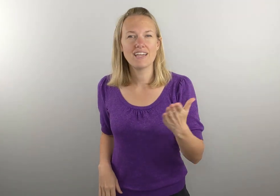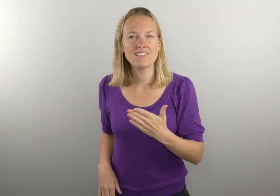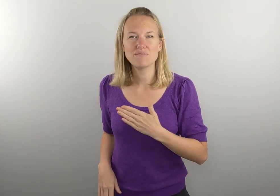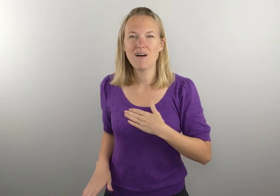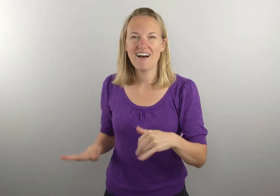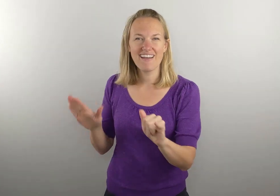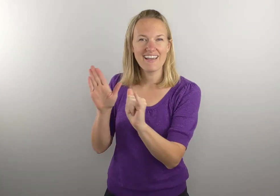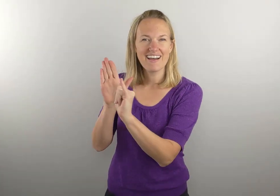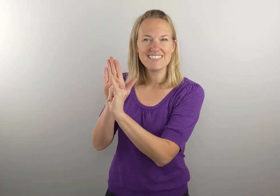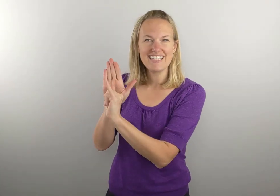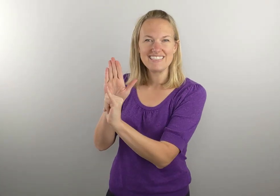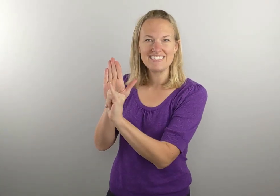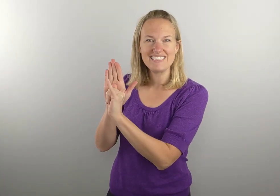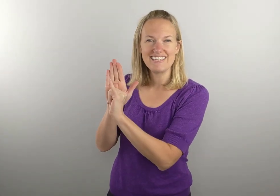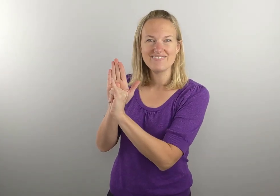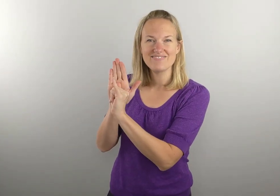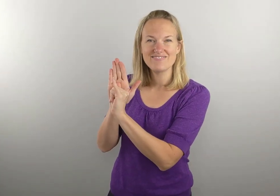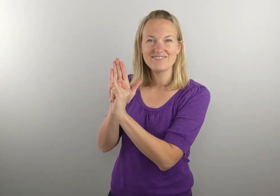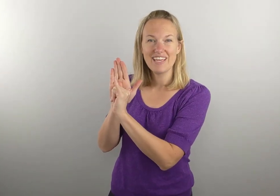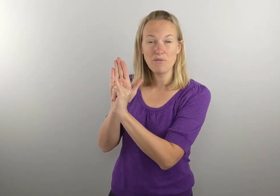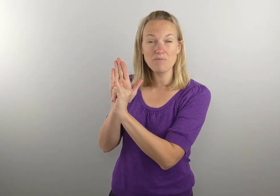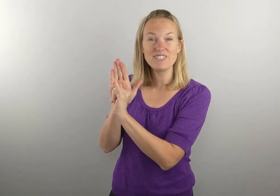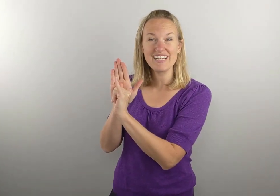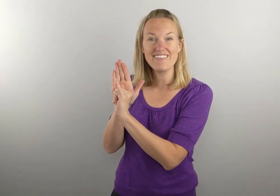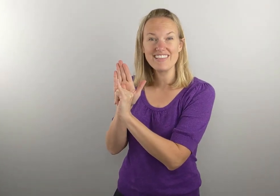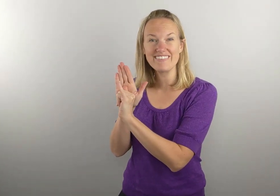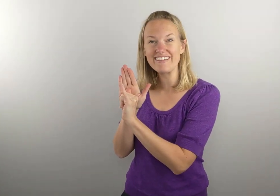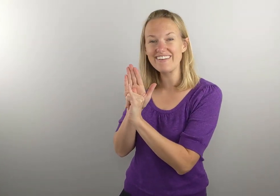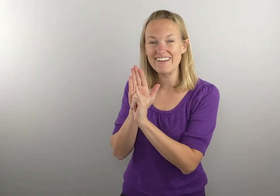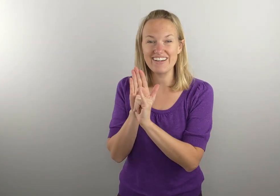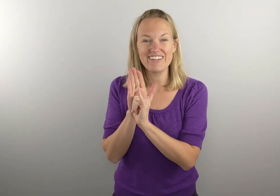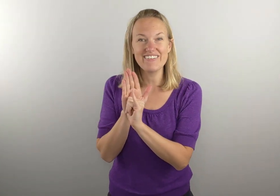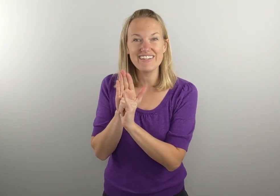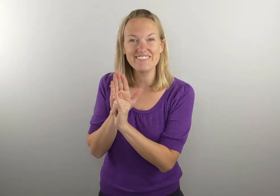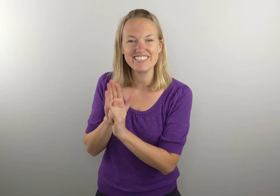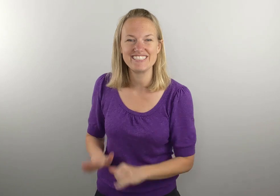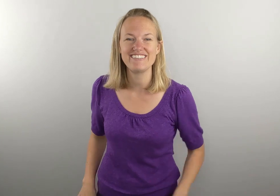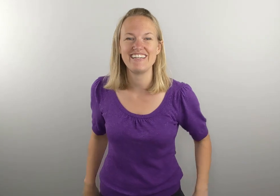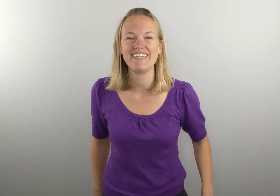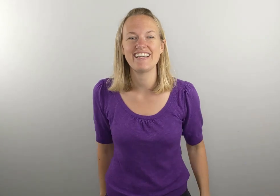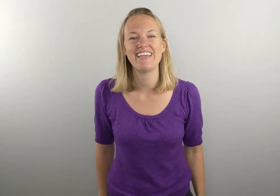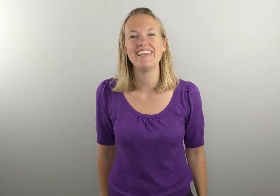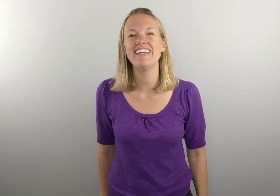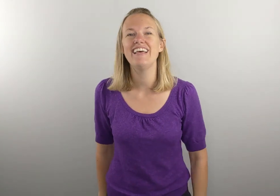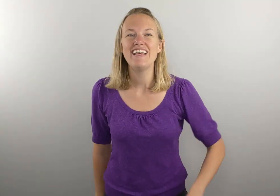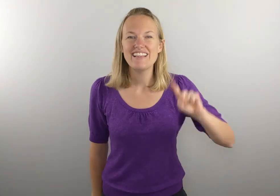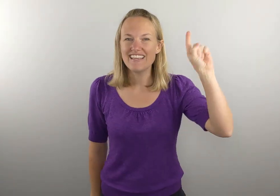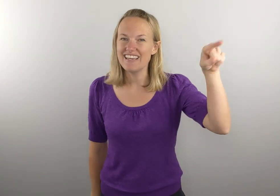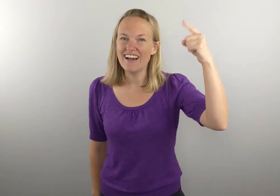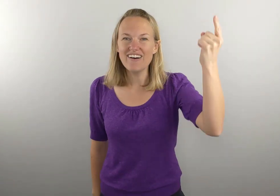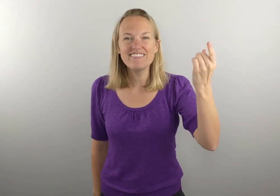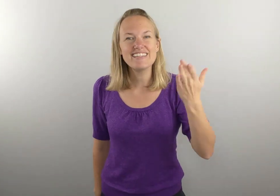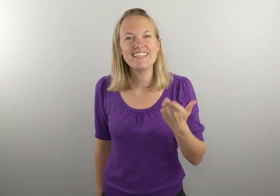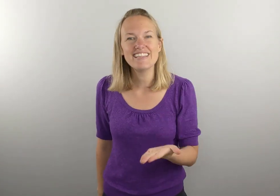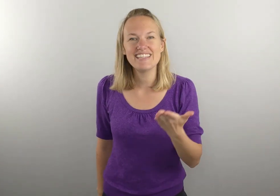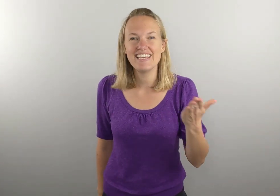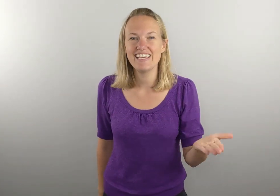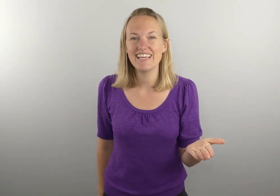find my identity. Okay, one more time, and then we're gonna go on to verse 3. Okay? The only thing